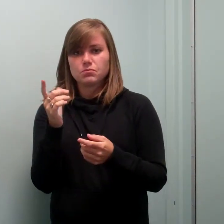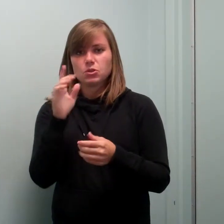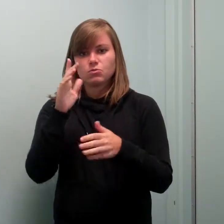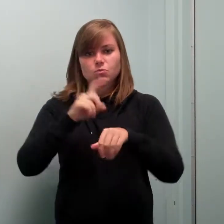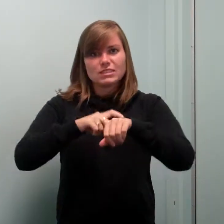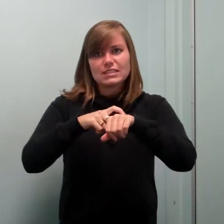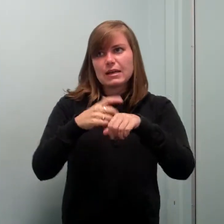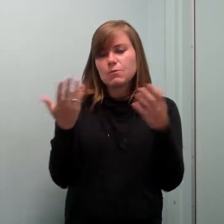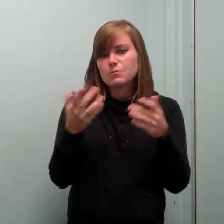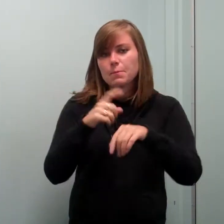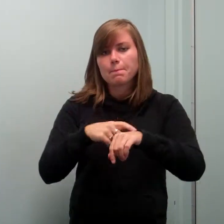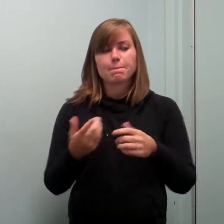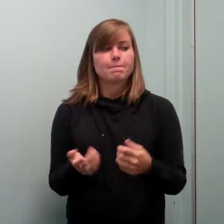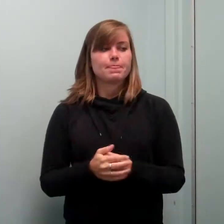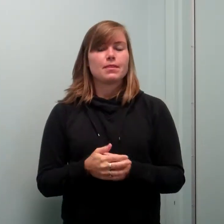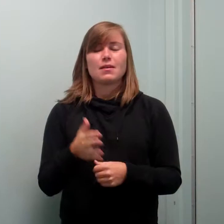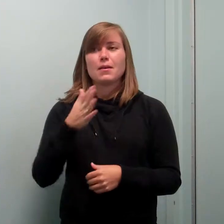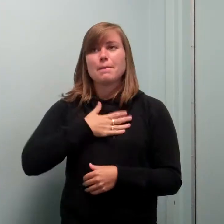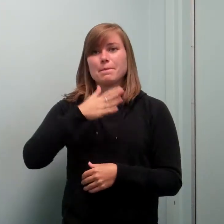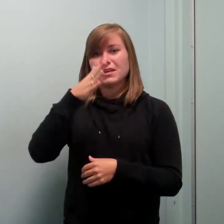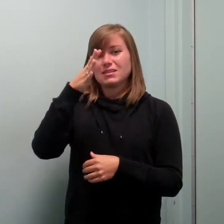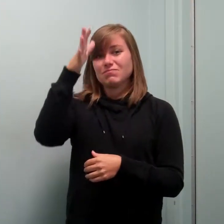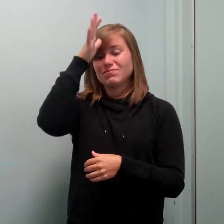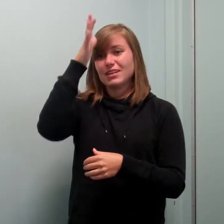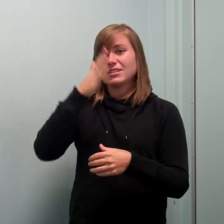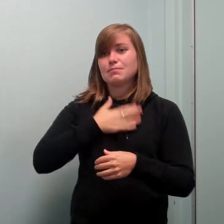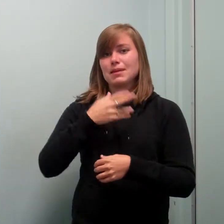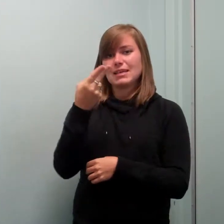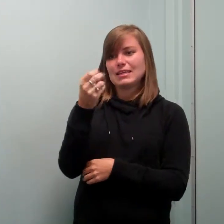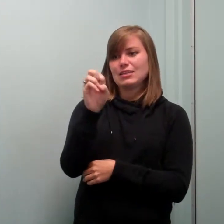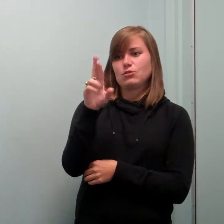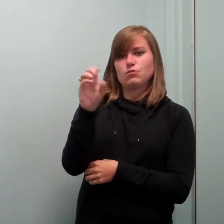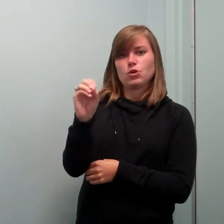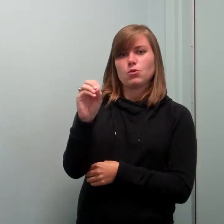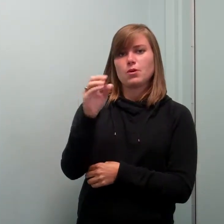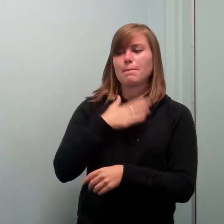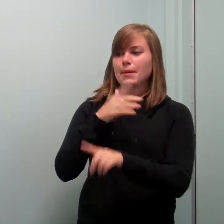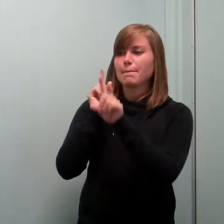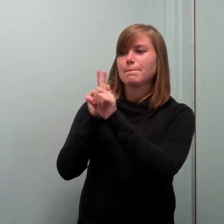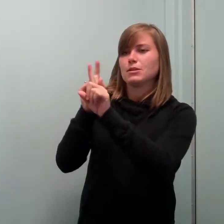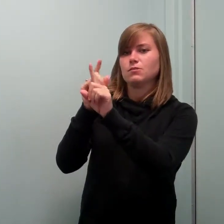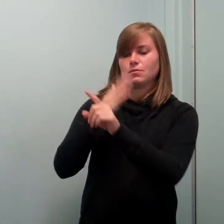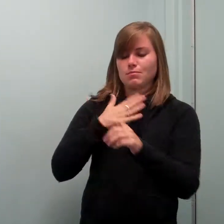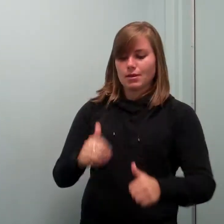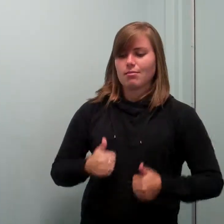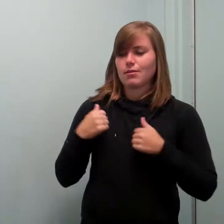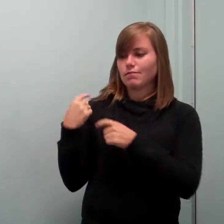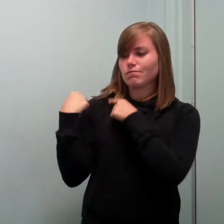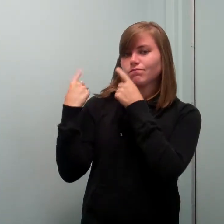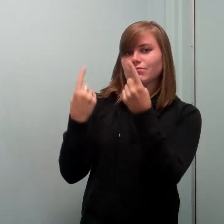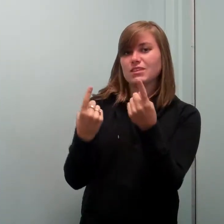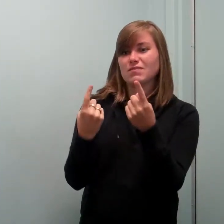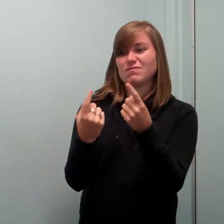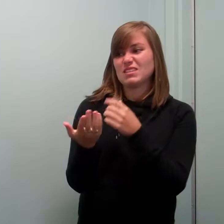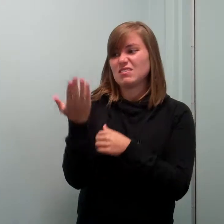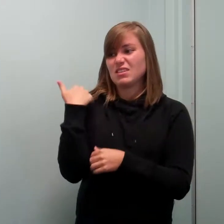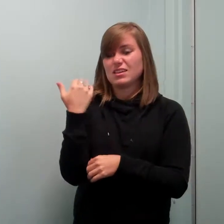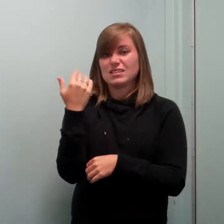my hero and my mentor for most of my life, and I've spent the last decade watching him disappear. My dad's